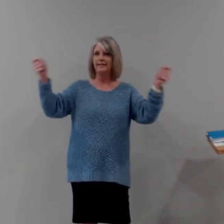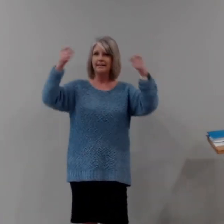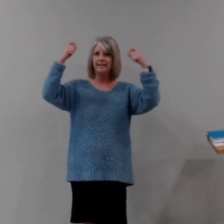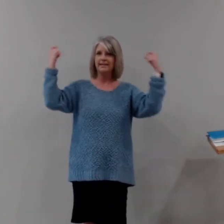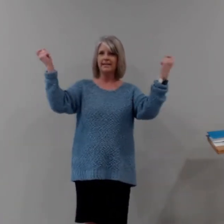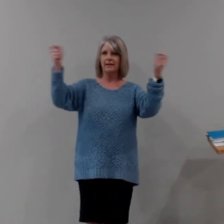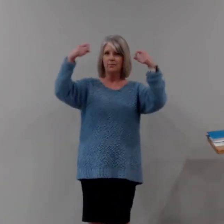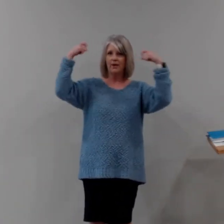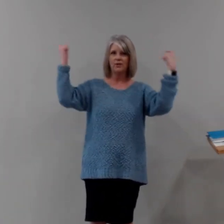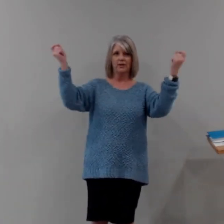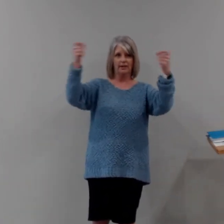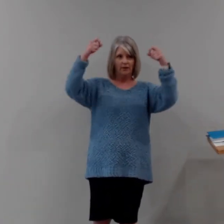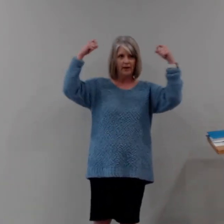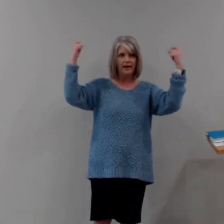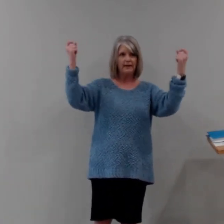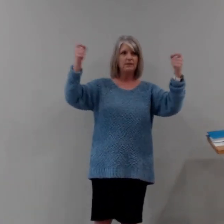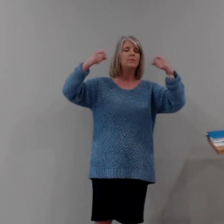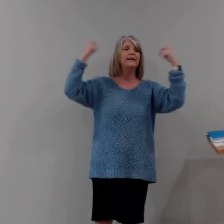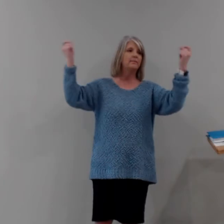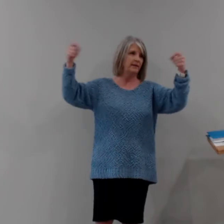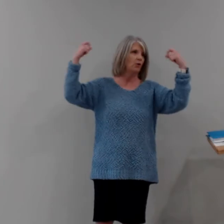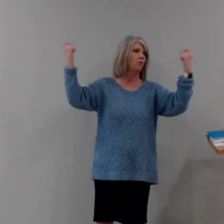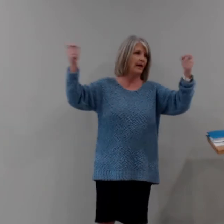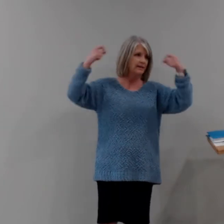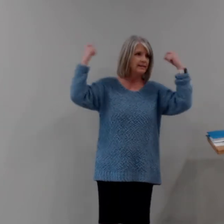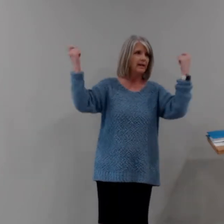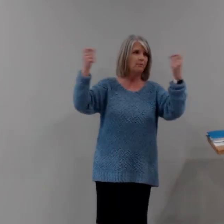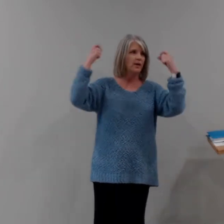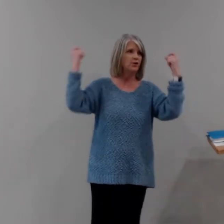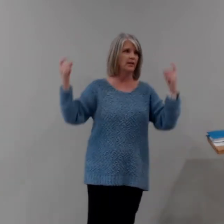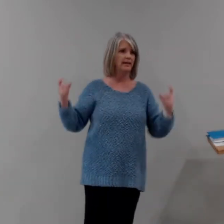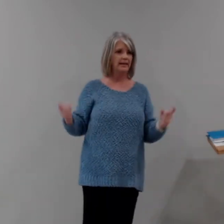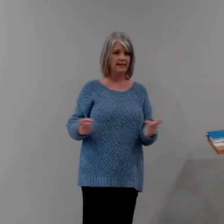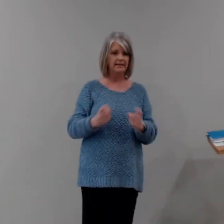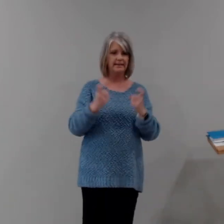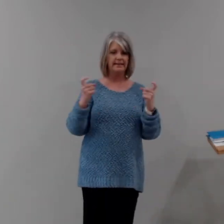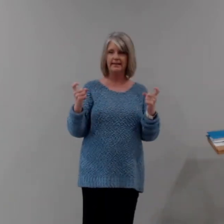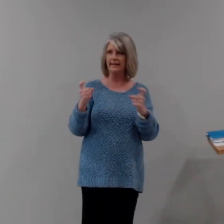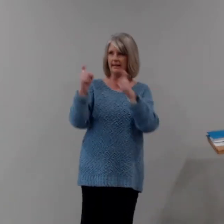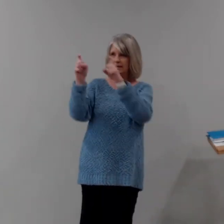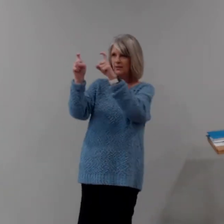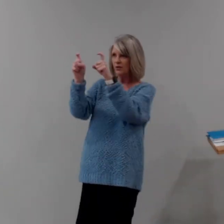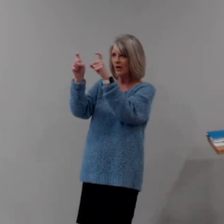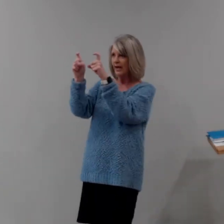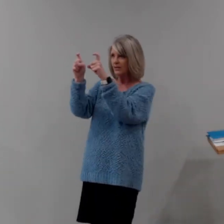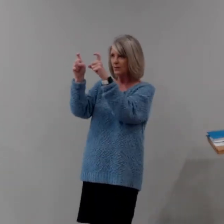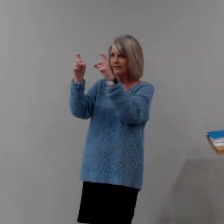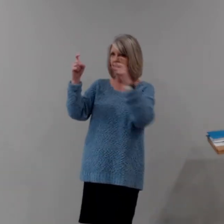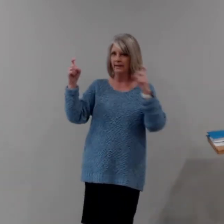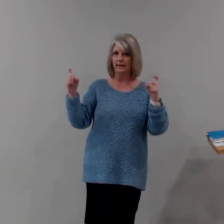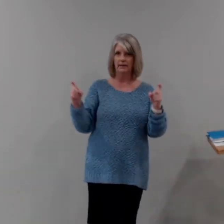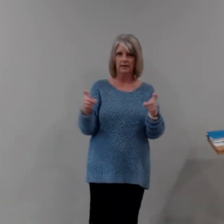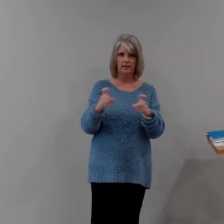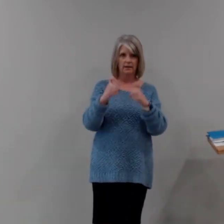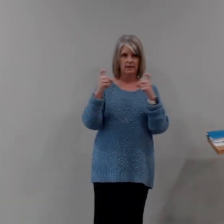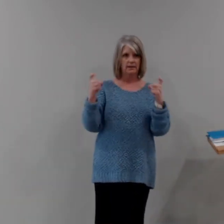is celebration, okay? You make it bigger, okay? Celebration. This is sin. Do your ex with sin.